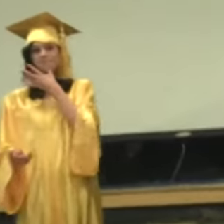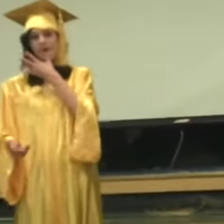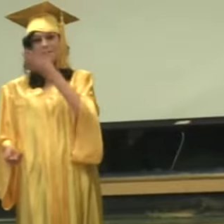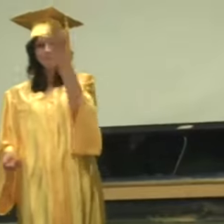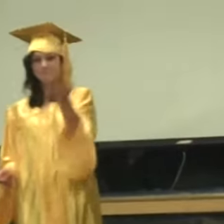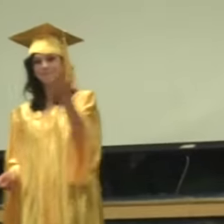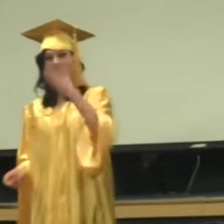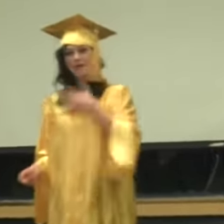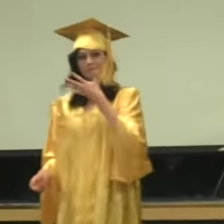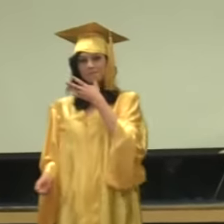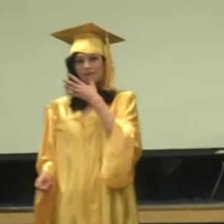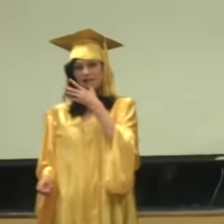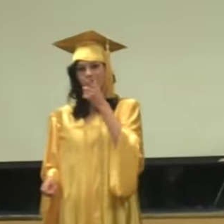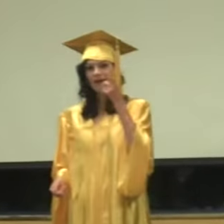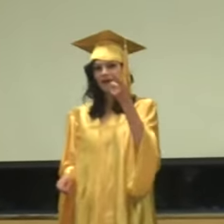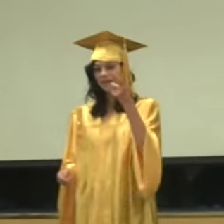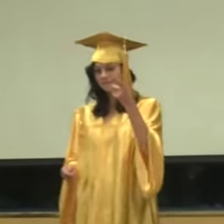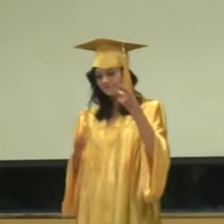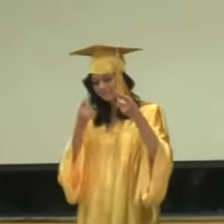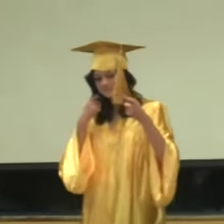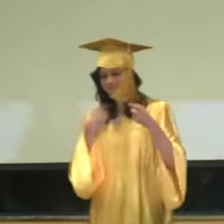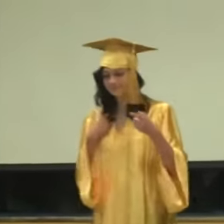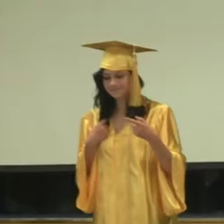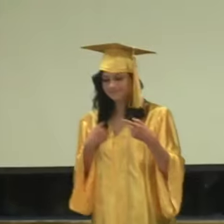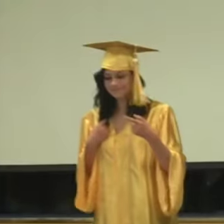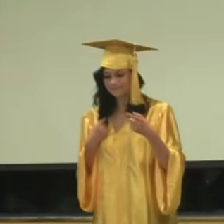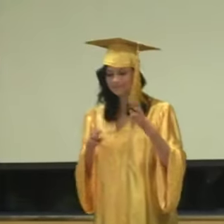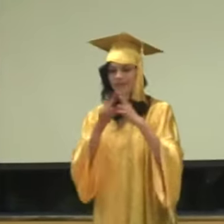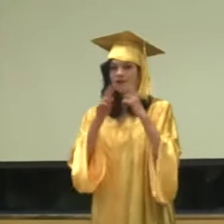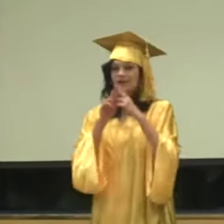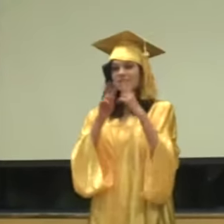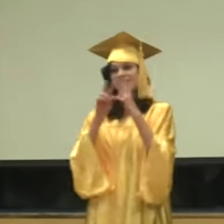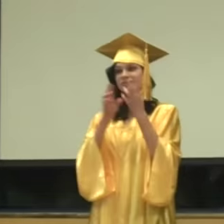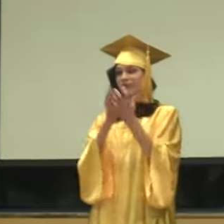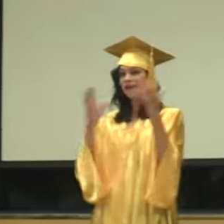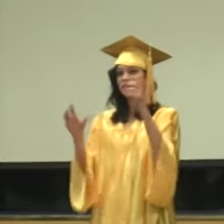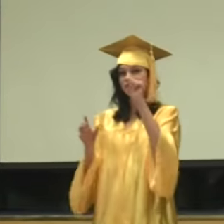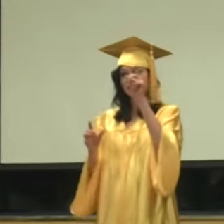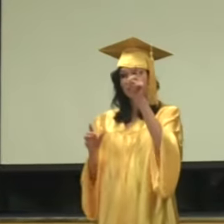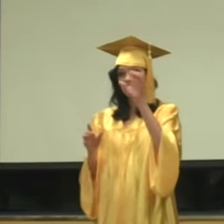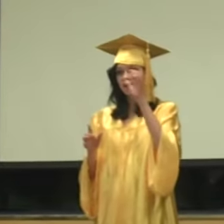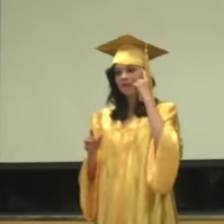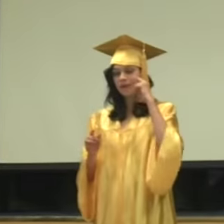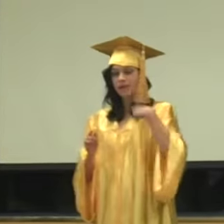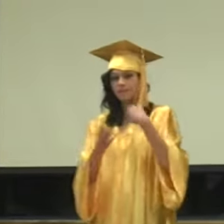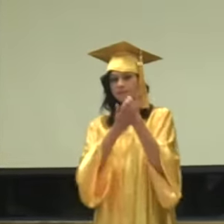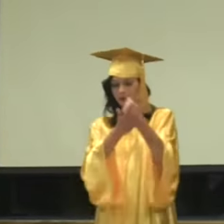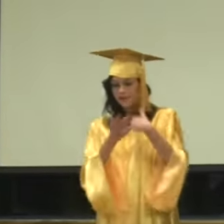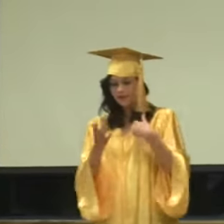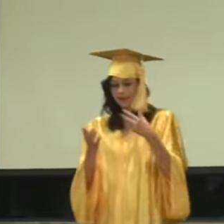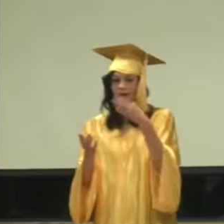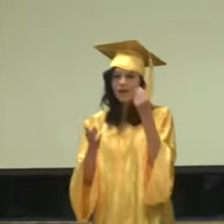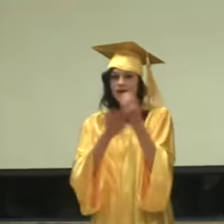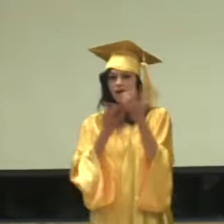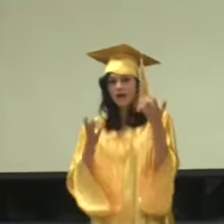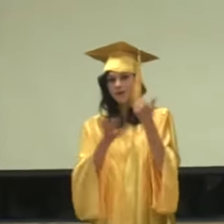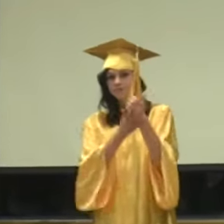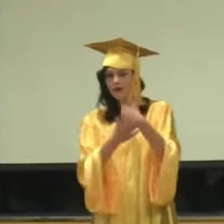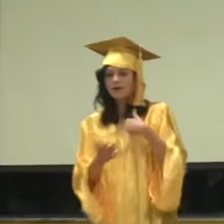As a travel agent. I'm thankful for my mom. My dad, and for their hard